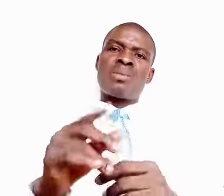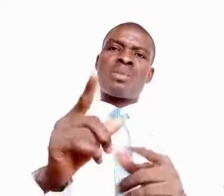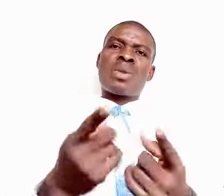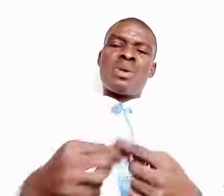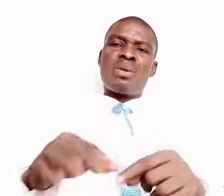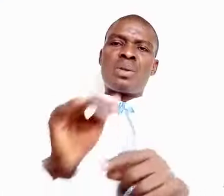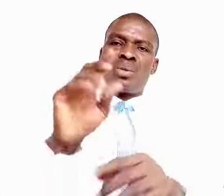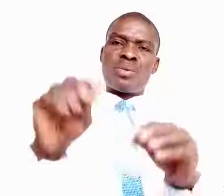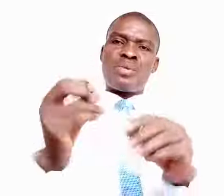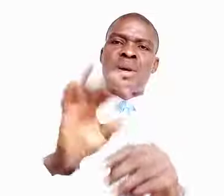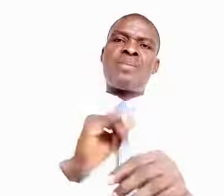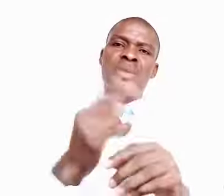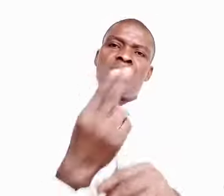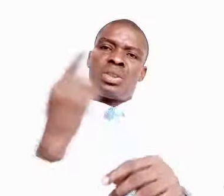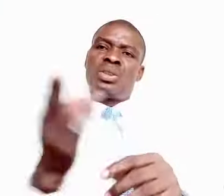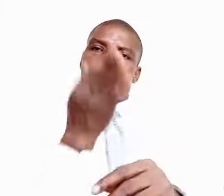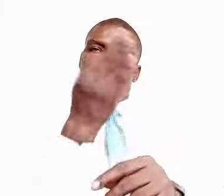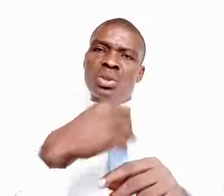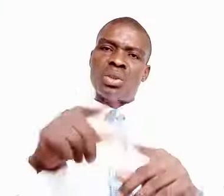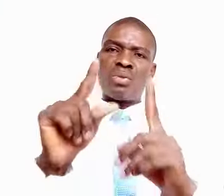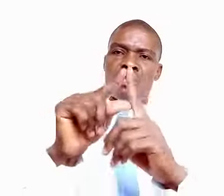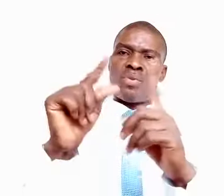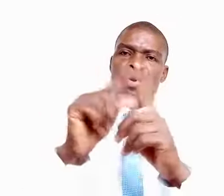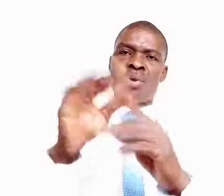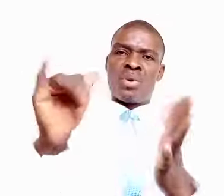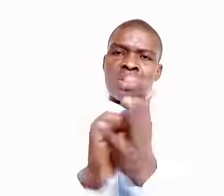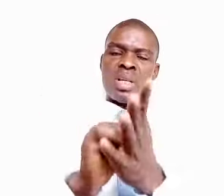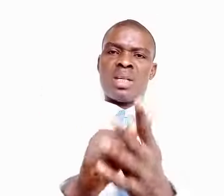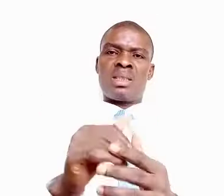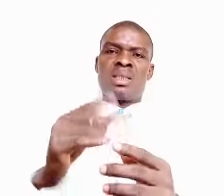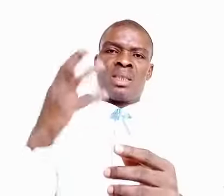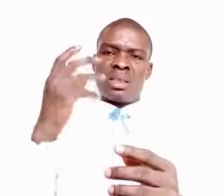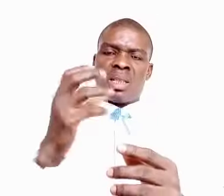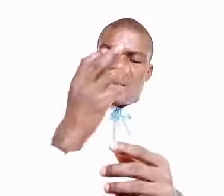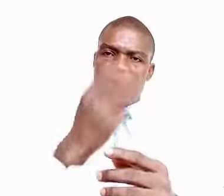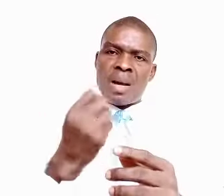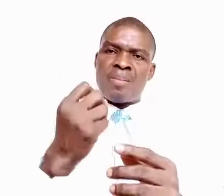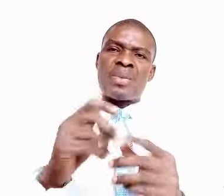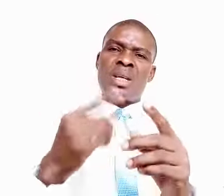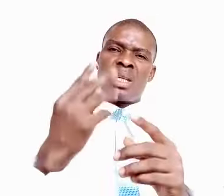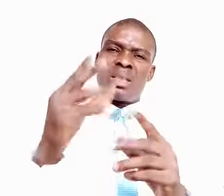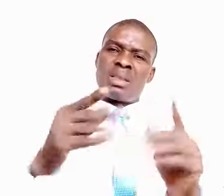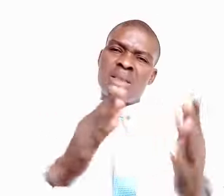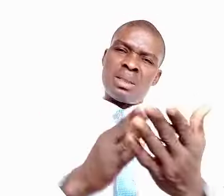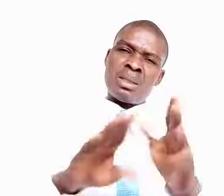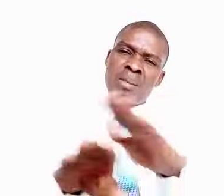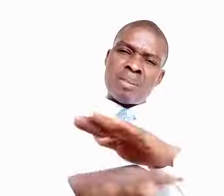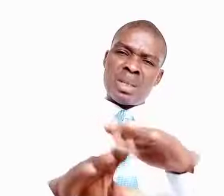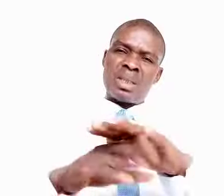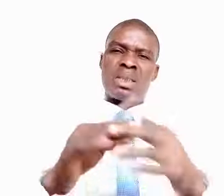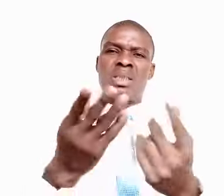Onomatopoeia is the use of words that sound like what they mean. In its basic form, onomatopoeia is a single